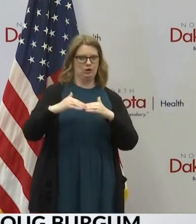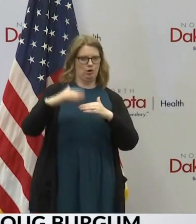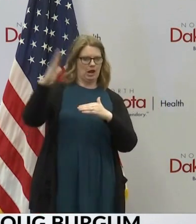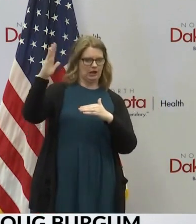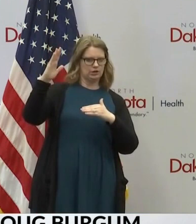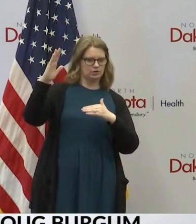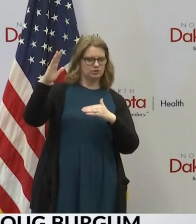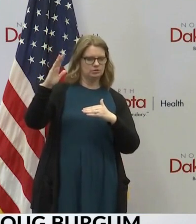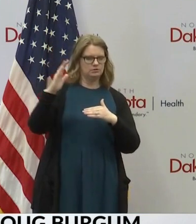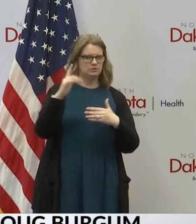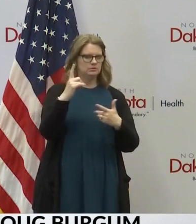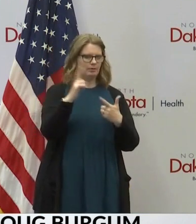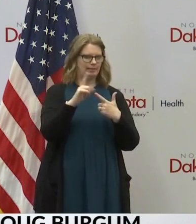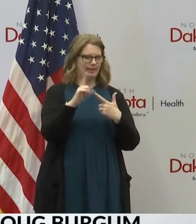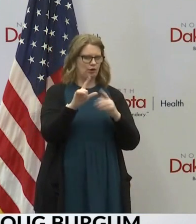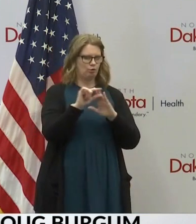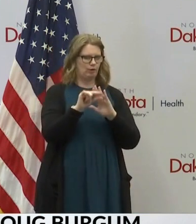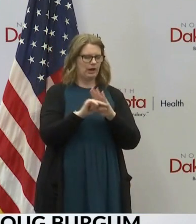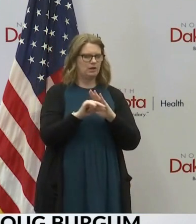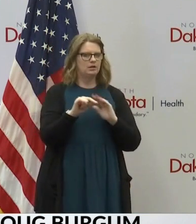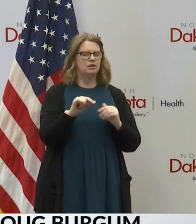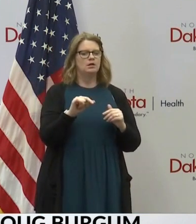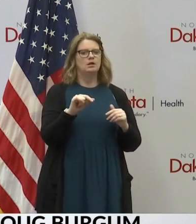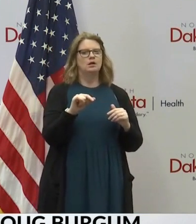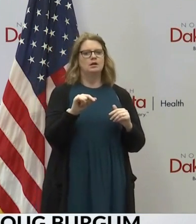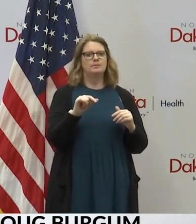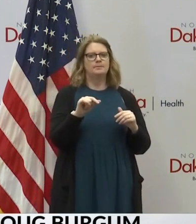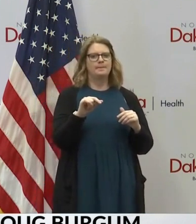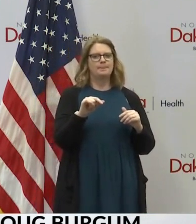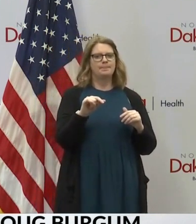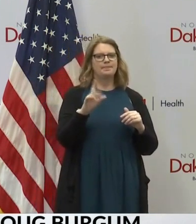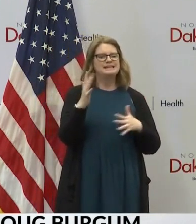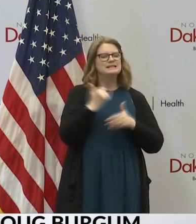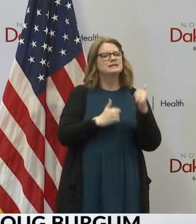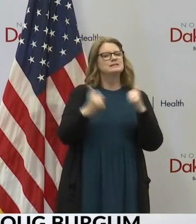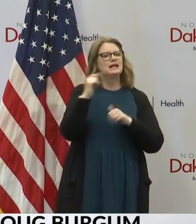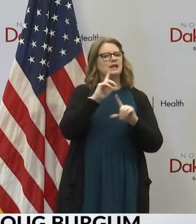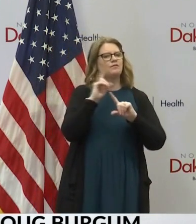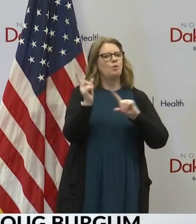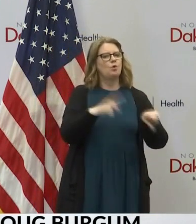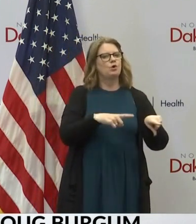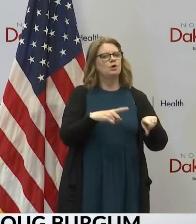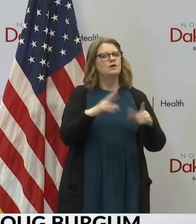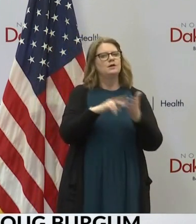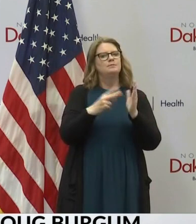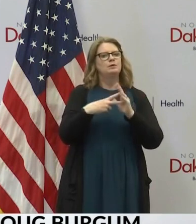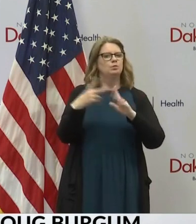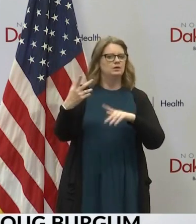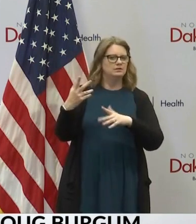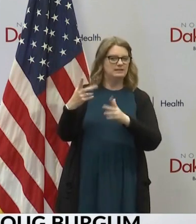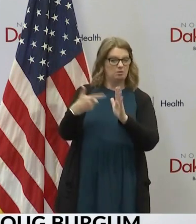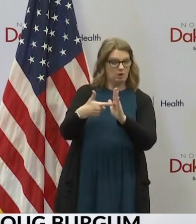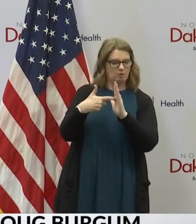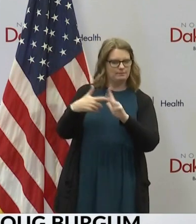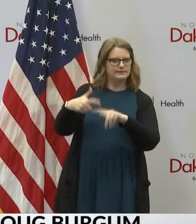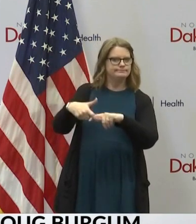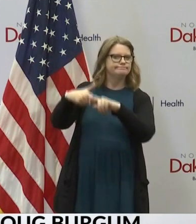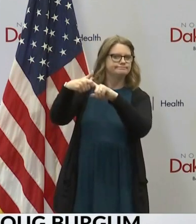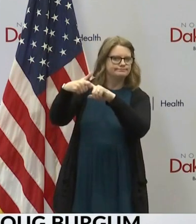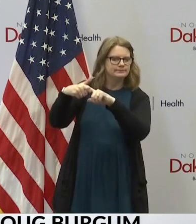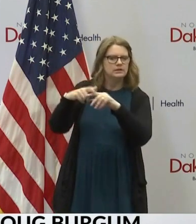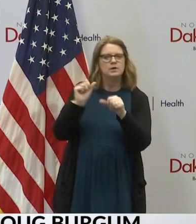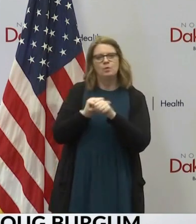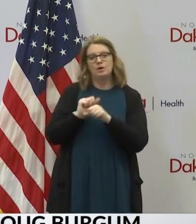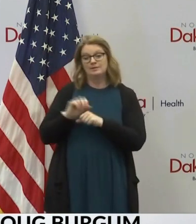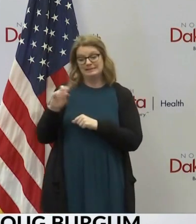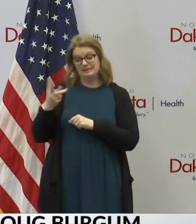to a letter grade. And this executive order will suspend this. We've worked with DPI, we've